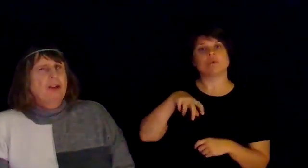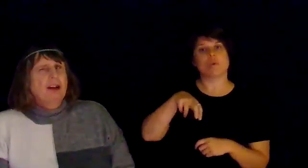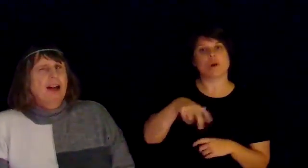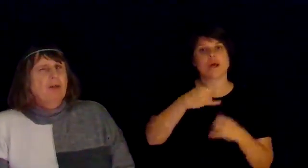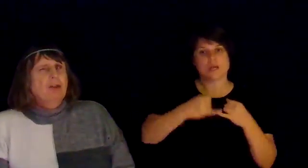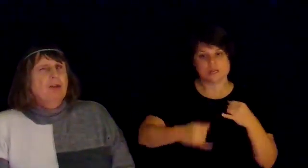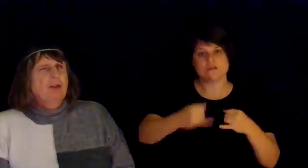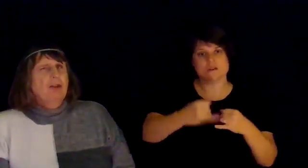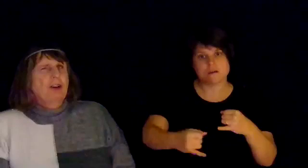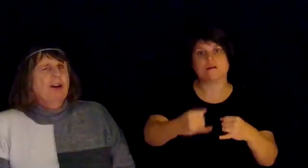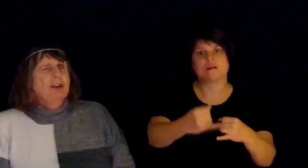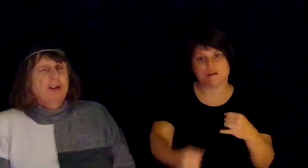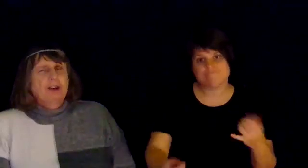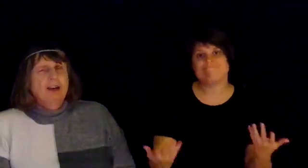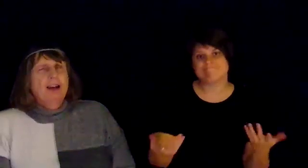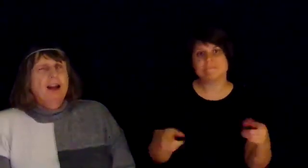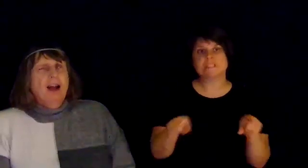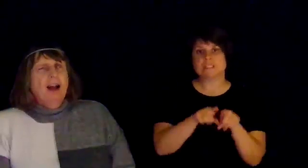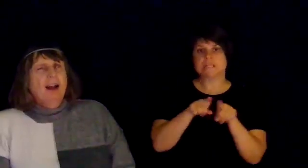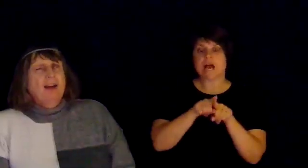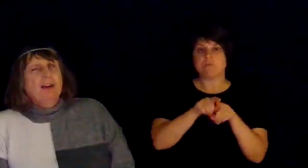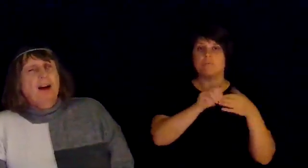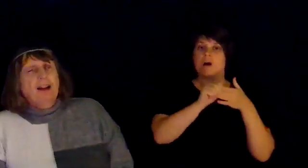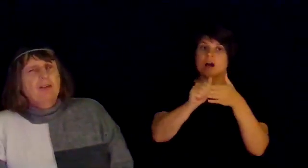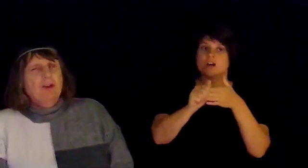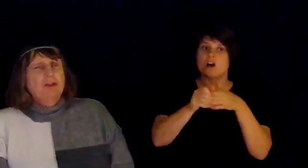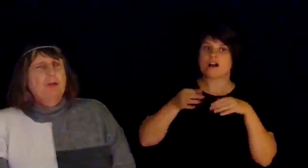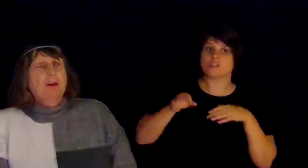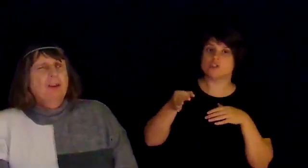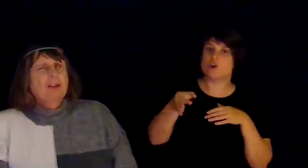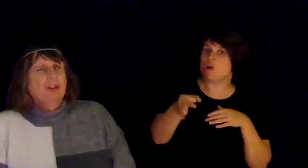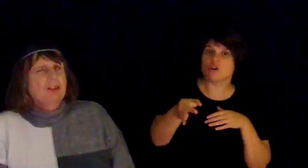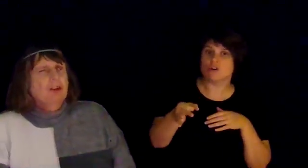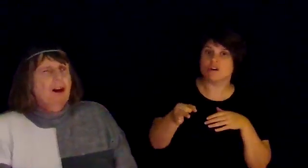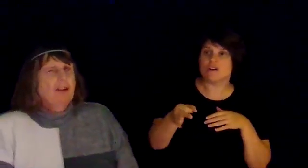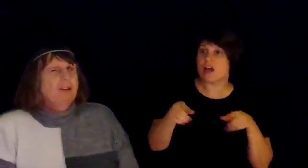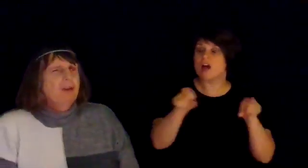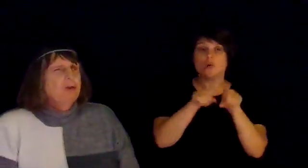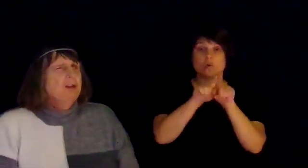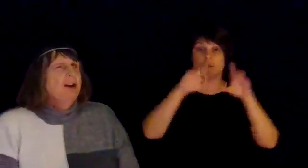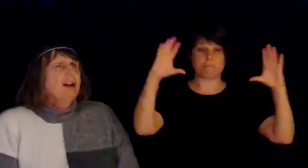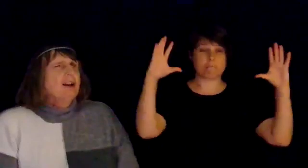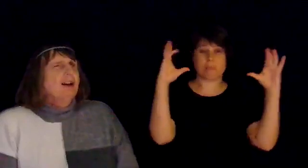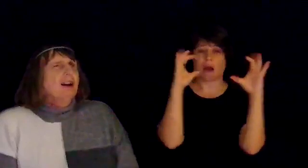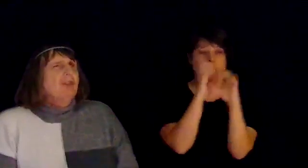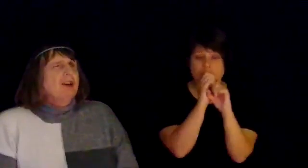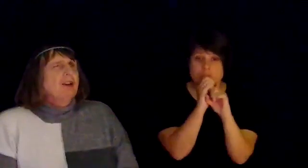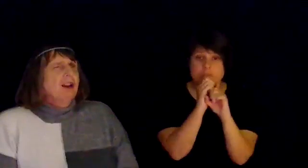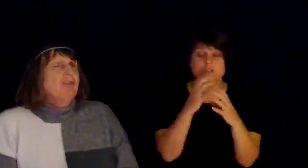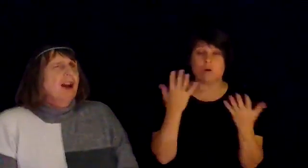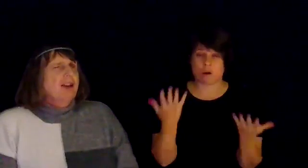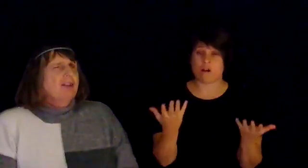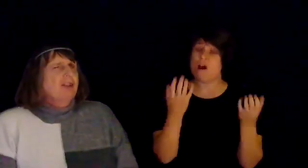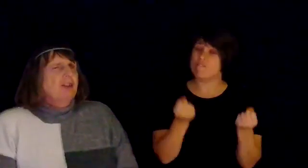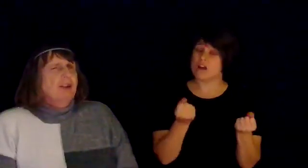no longer able to use a guide dog and I have lost all my vision. So I've had a few